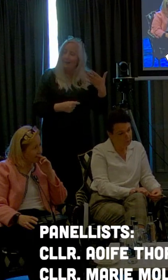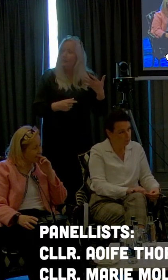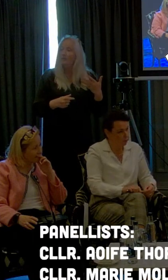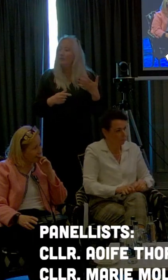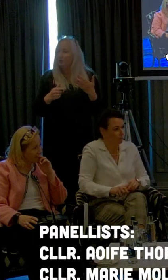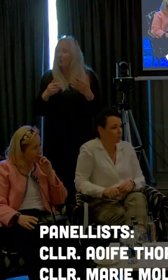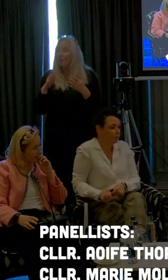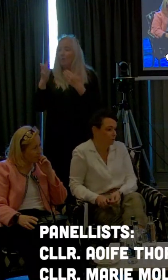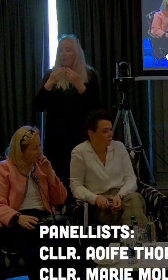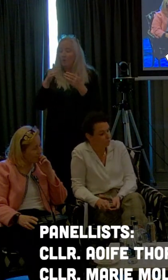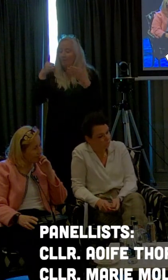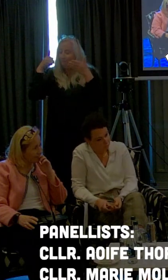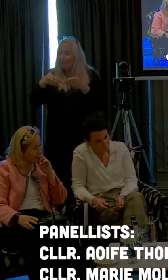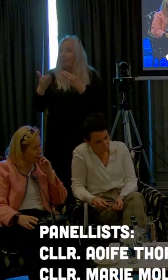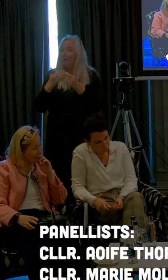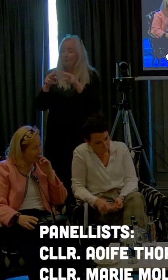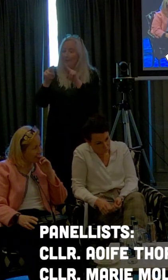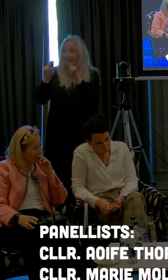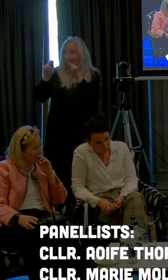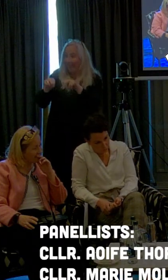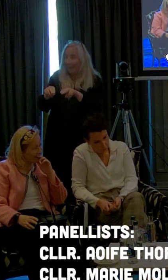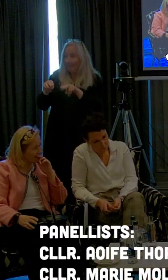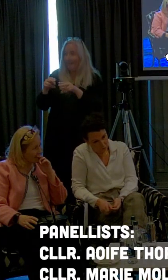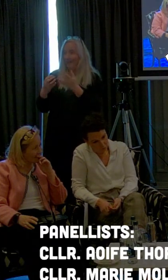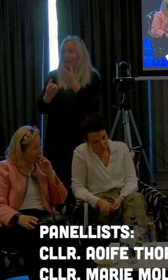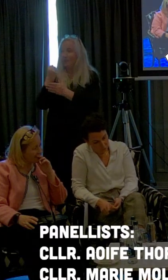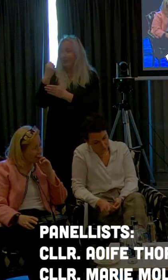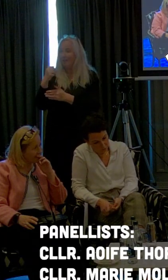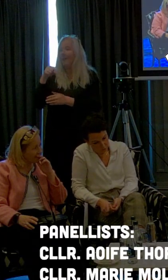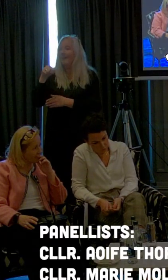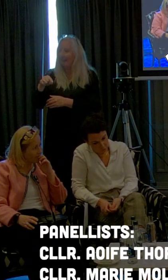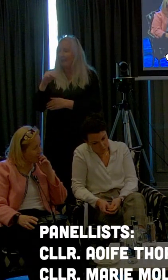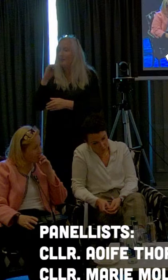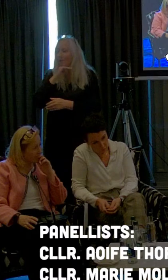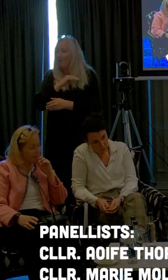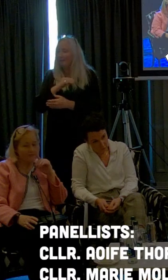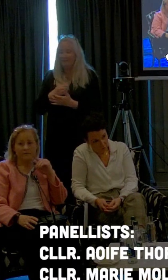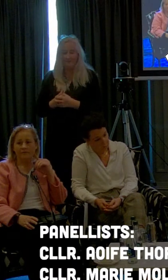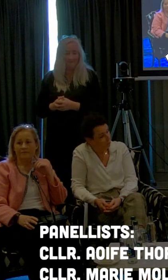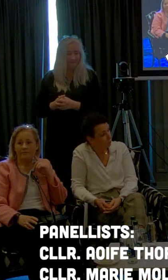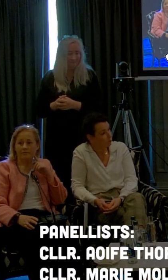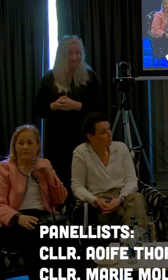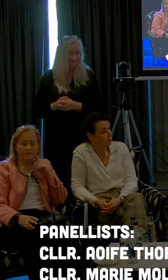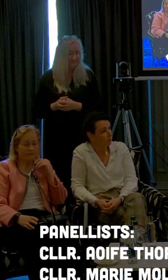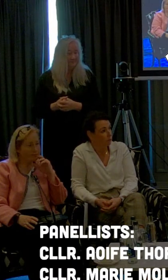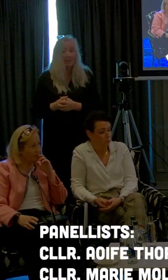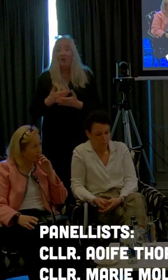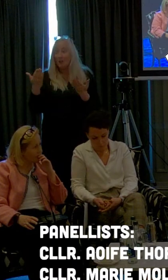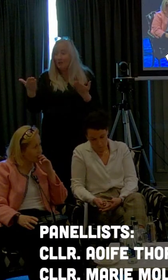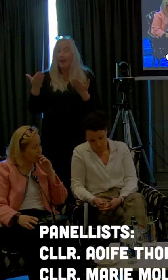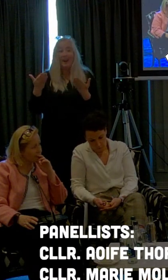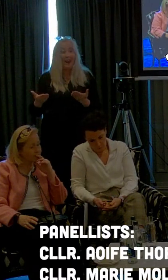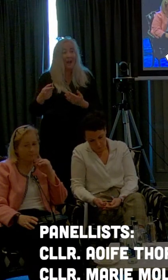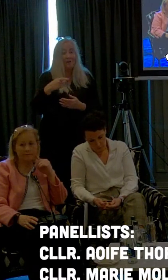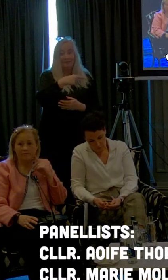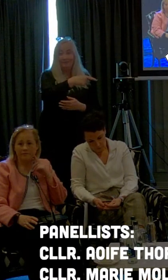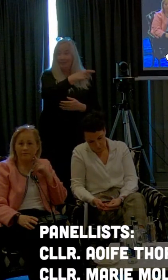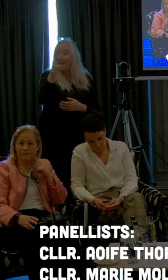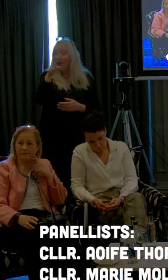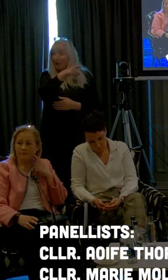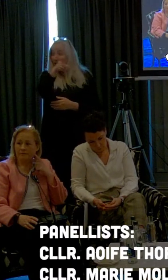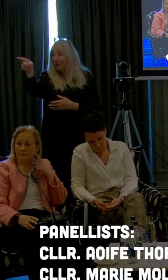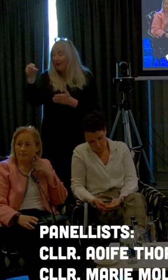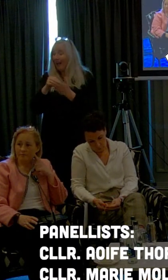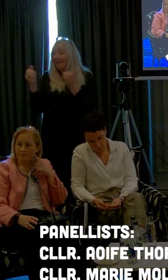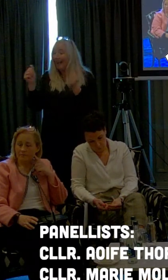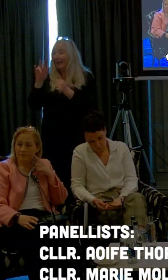can achieve. I think that's definitely a takeaway from it. Maybe if we might open it to the floor, are there any questions